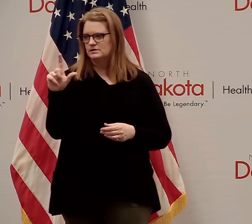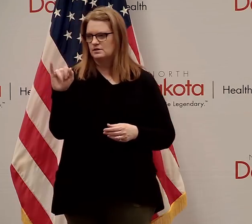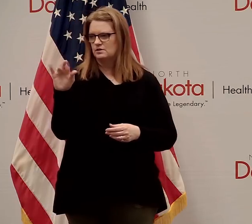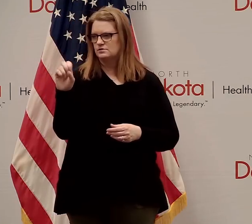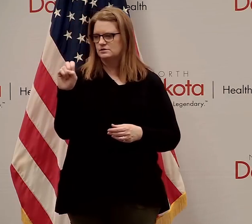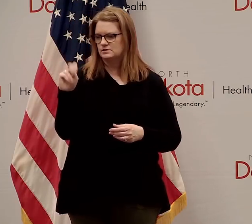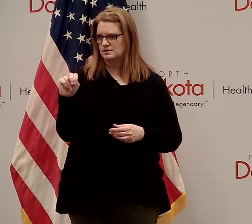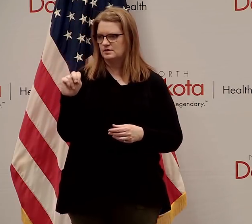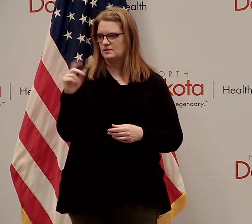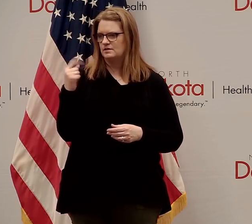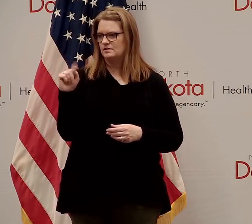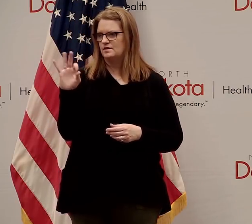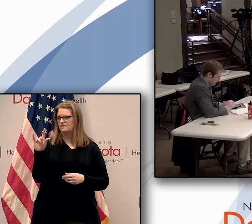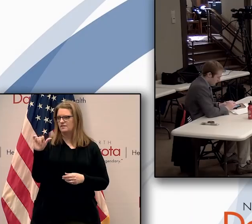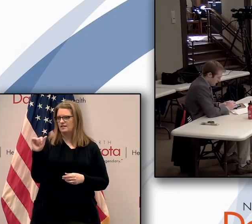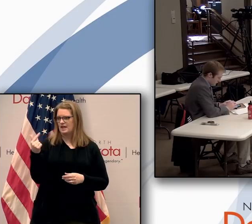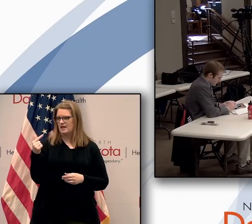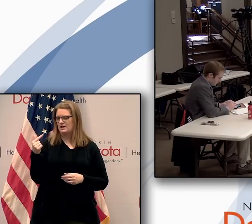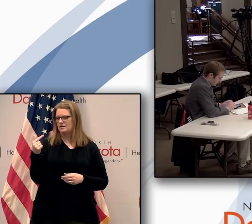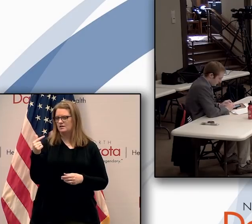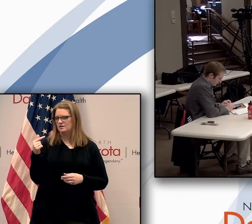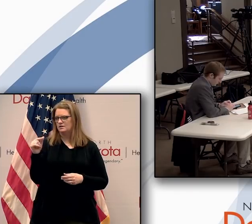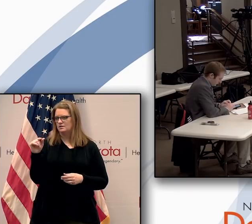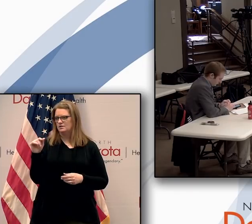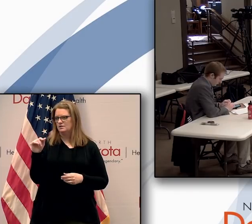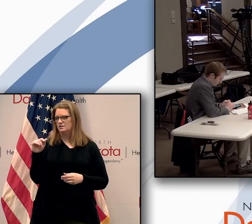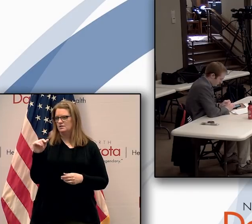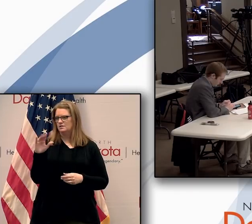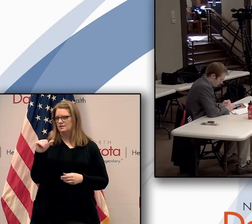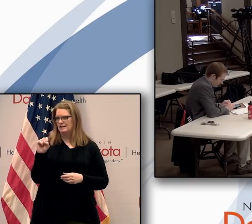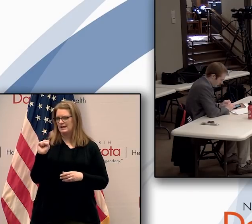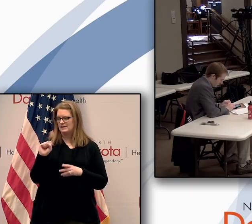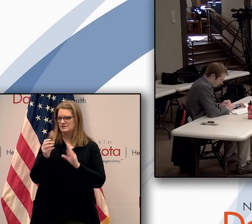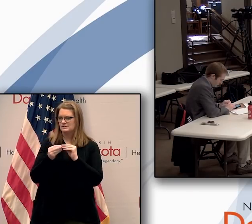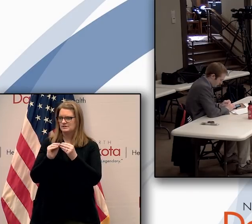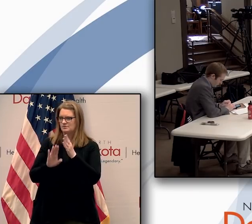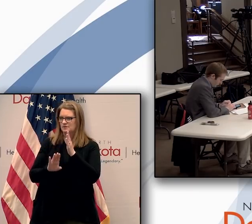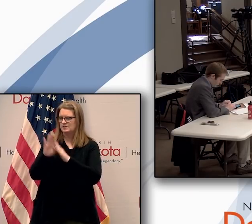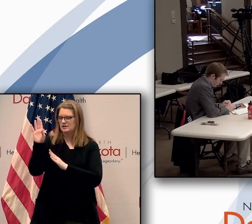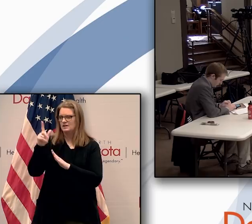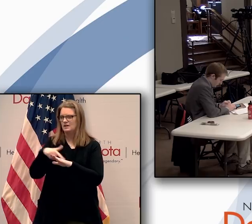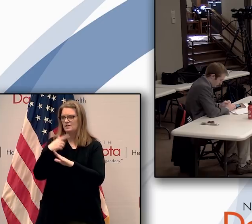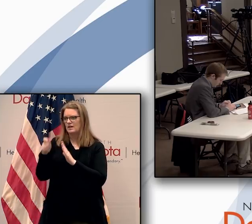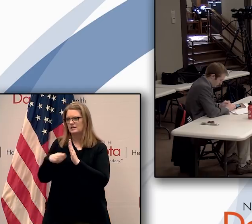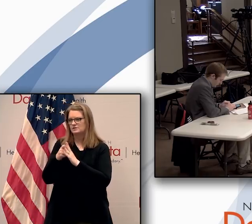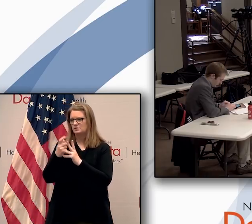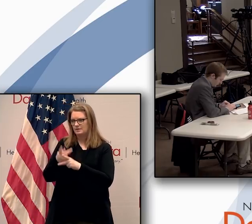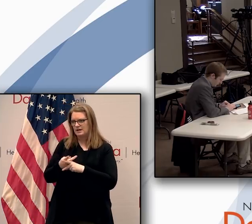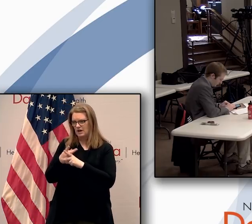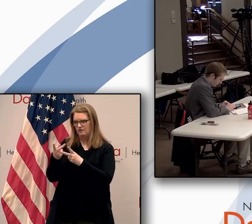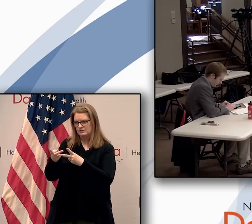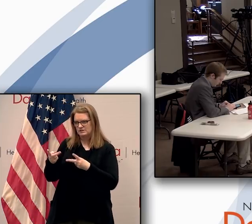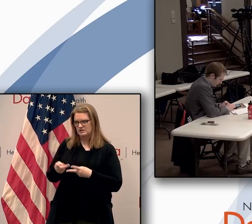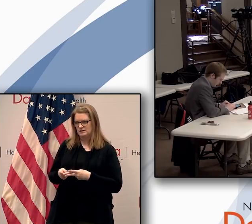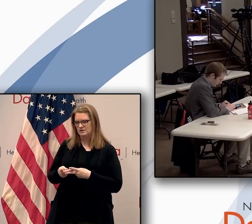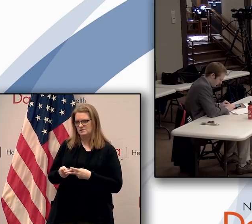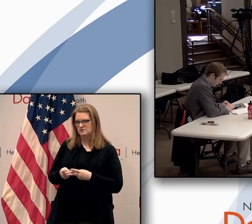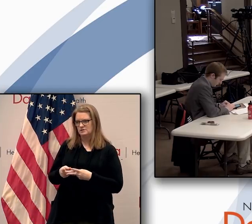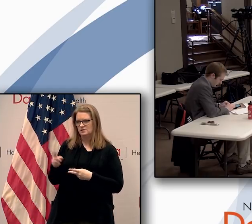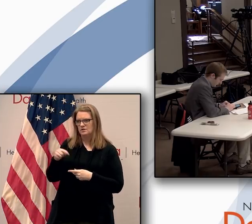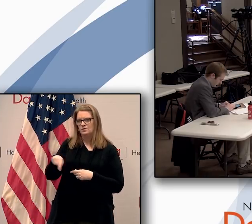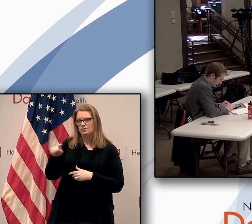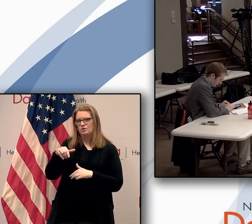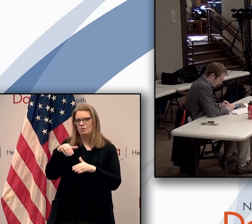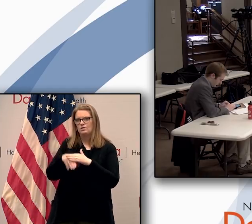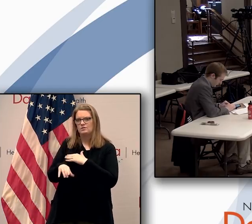AM 1100 The Flag. With cases climbing in long-term care facilities, will you be looking at going into random